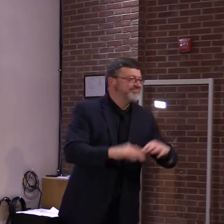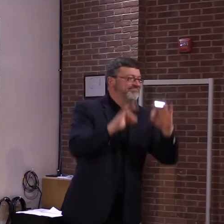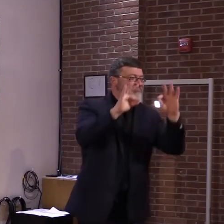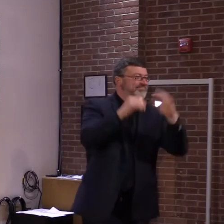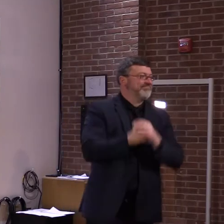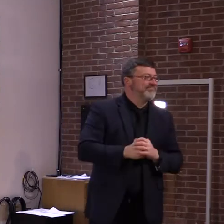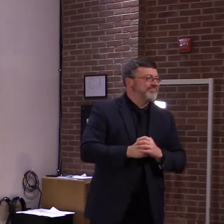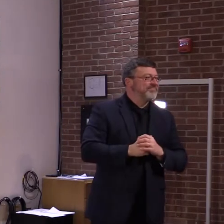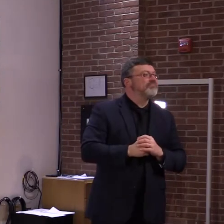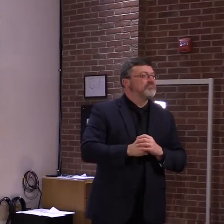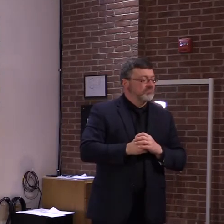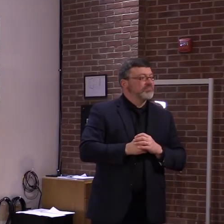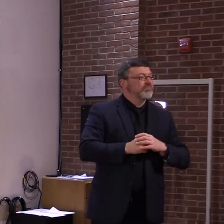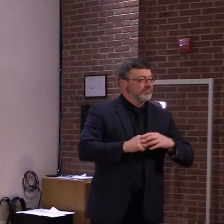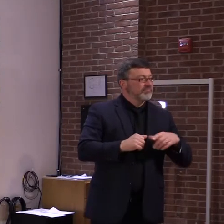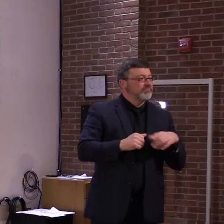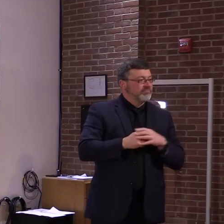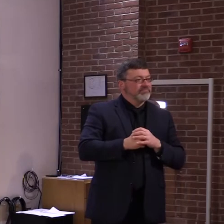Thanks.